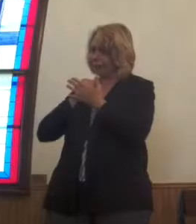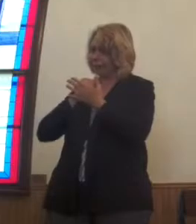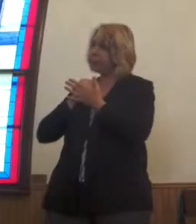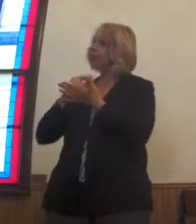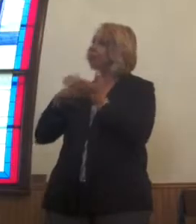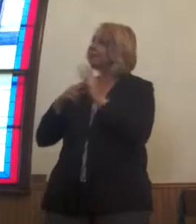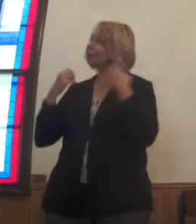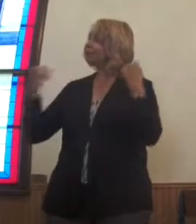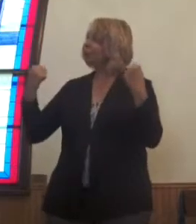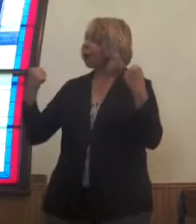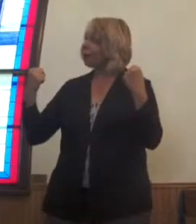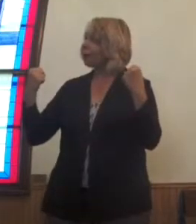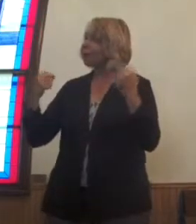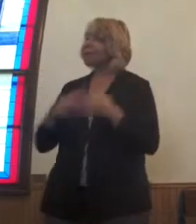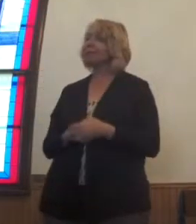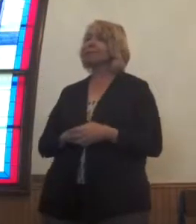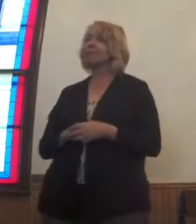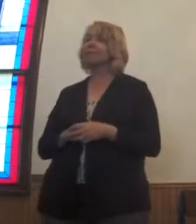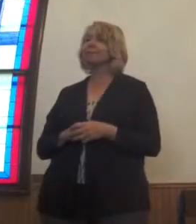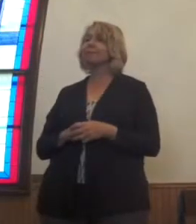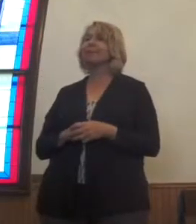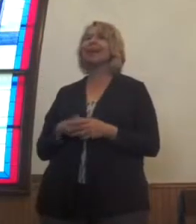I personally think that we should be doing